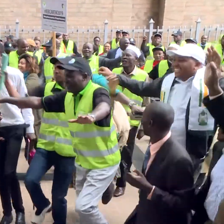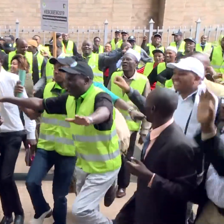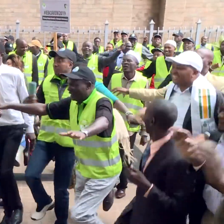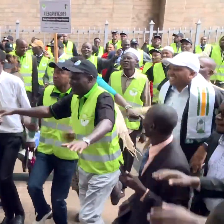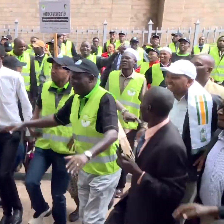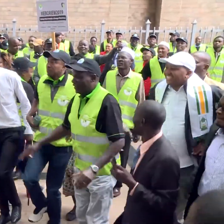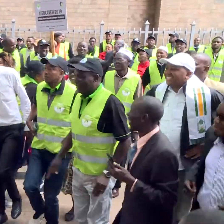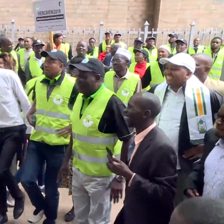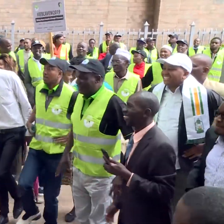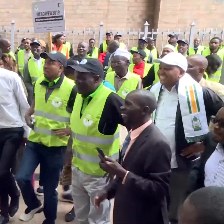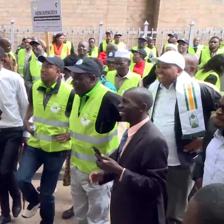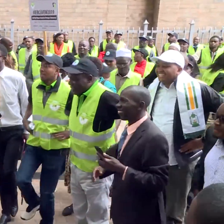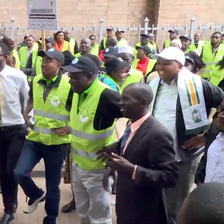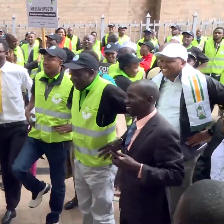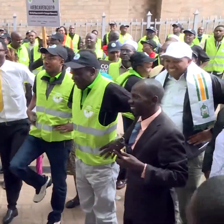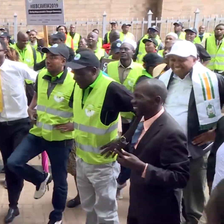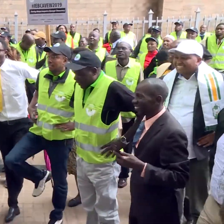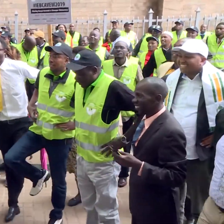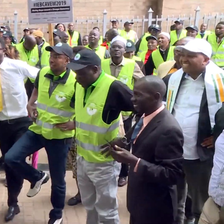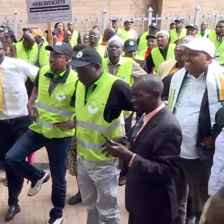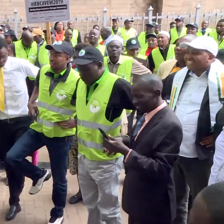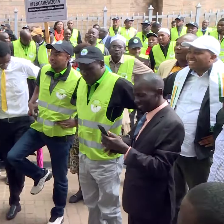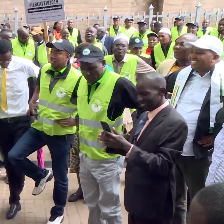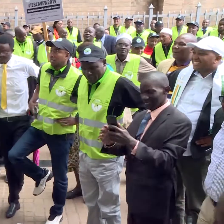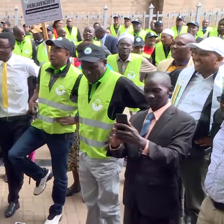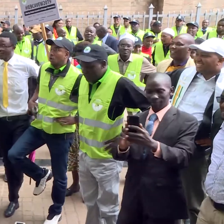Haya, tusimame. Kila mtu ashike hivi.